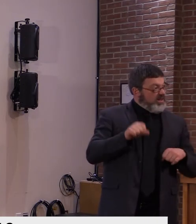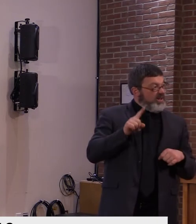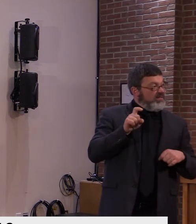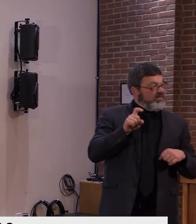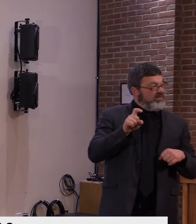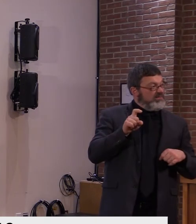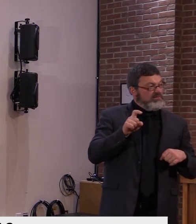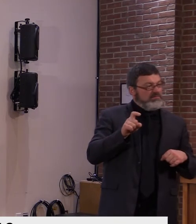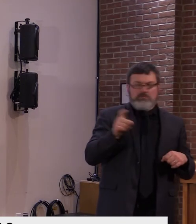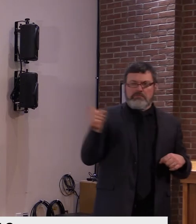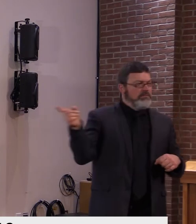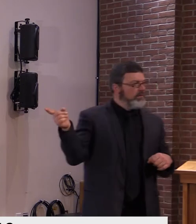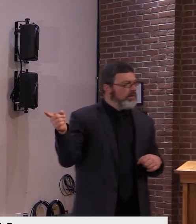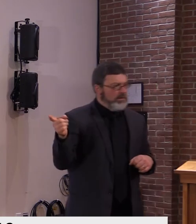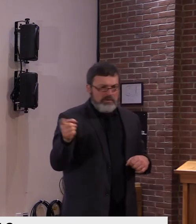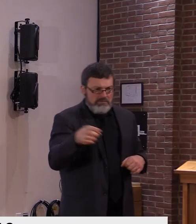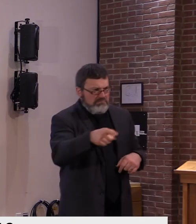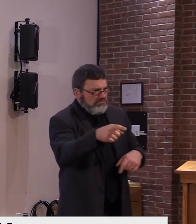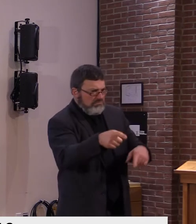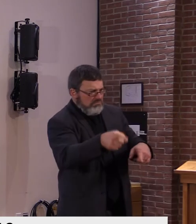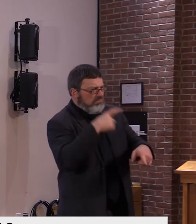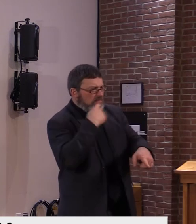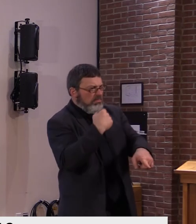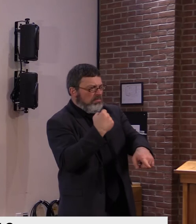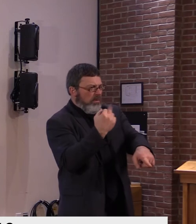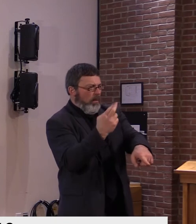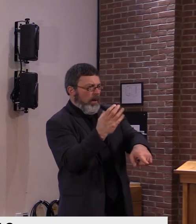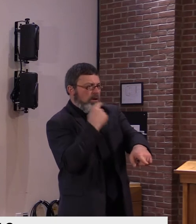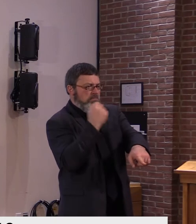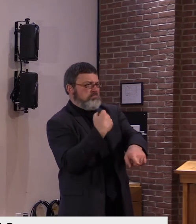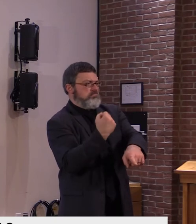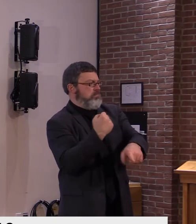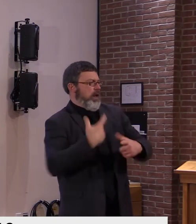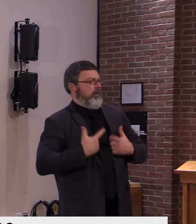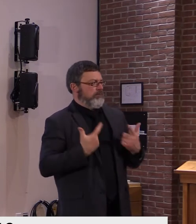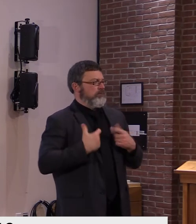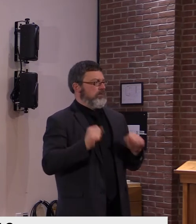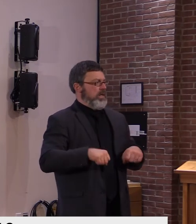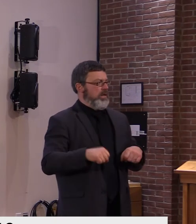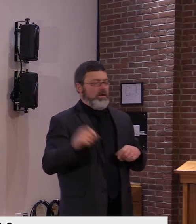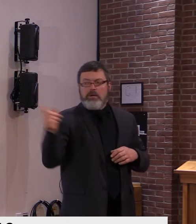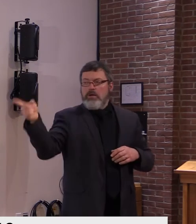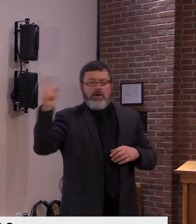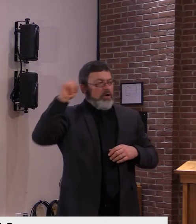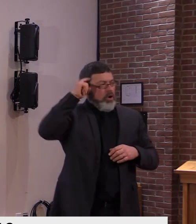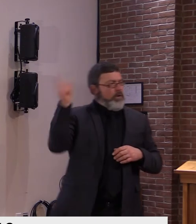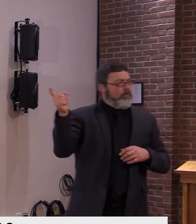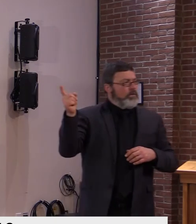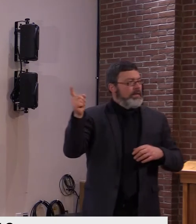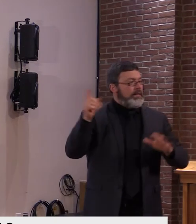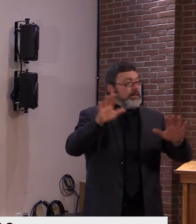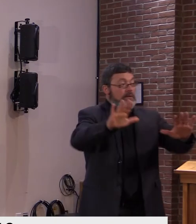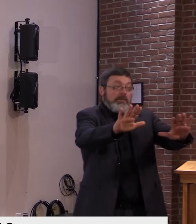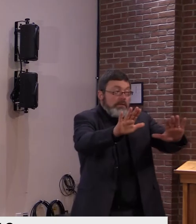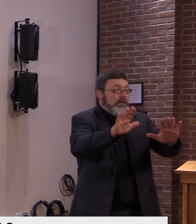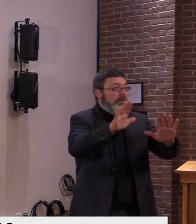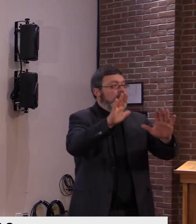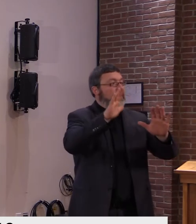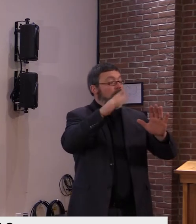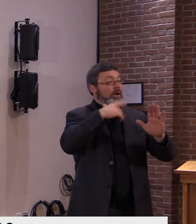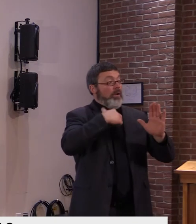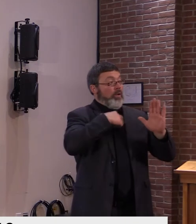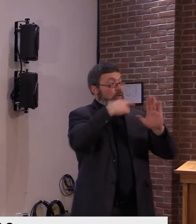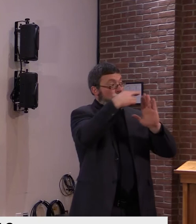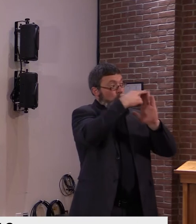And obviously, all the measures we put into place, we hope, aren't long term. We want to get back to at